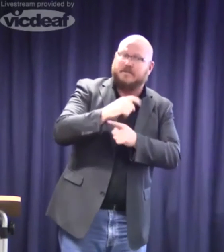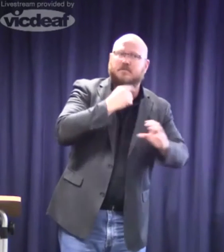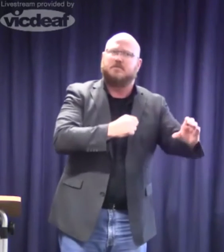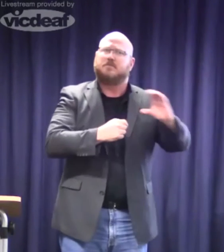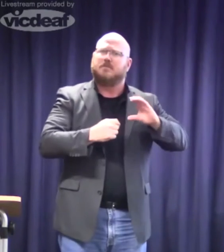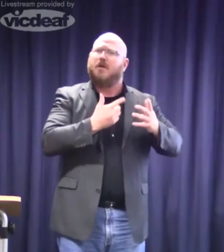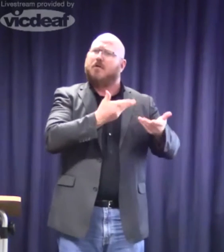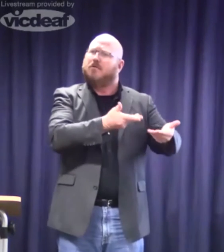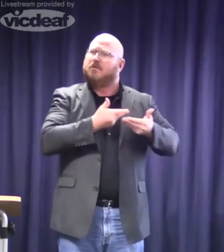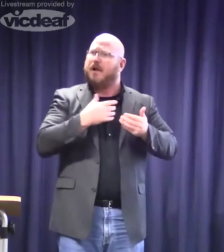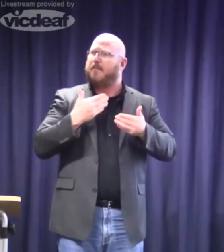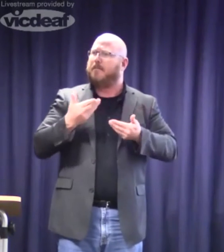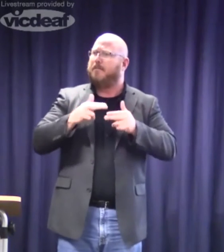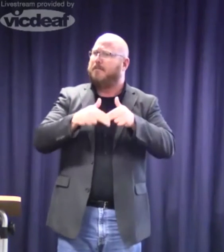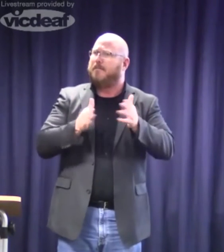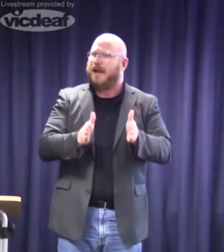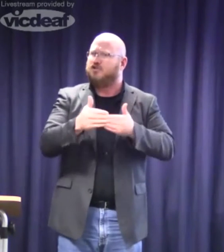NDIS criteria,